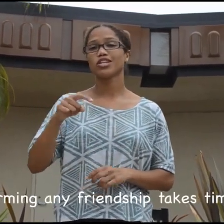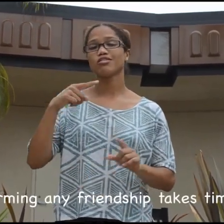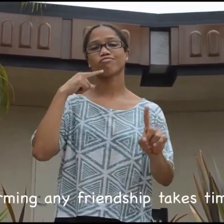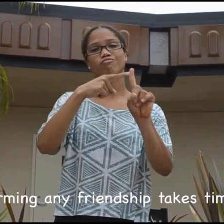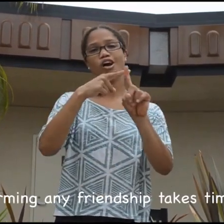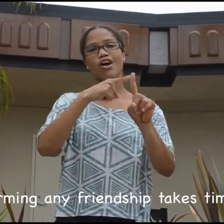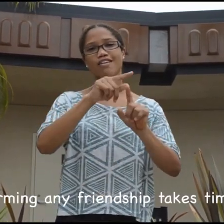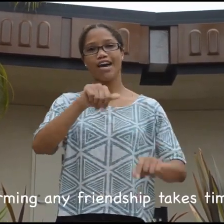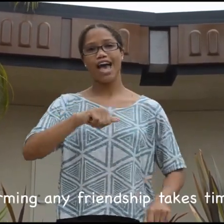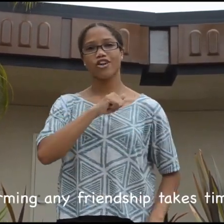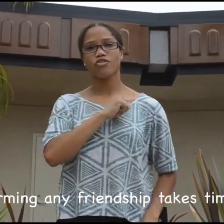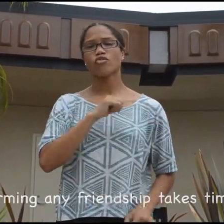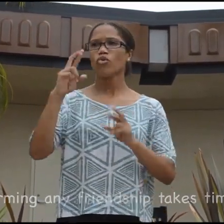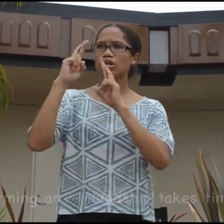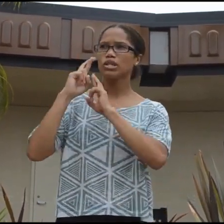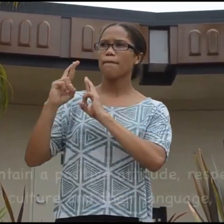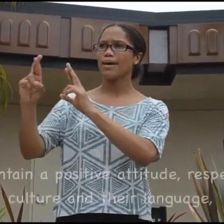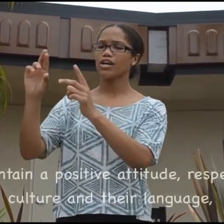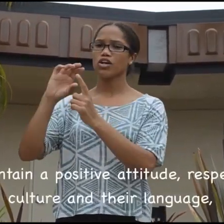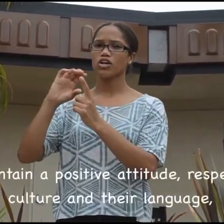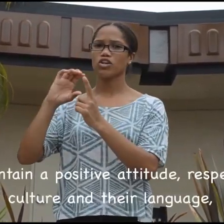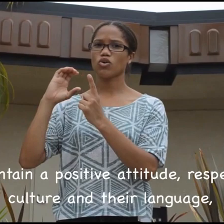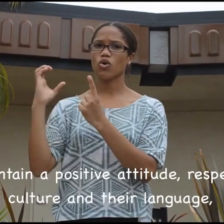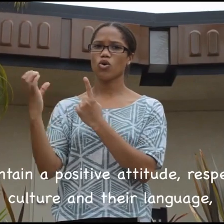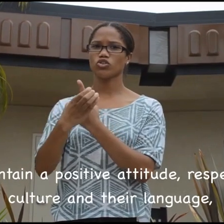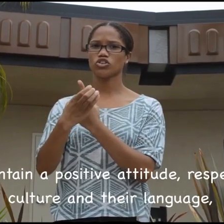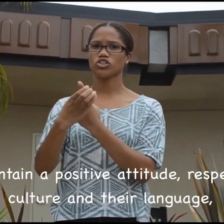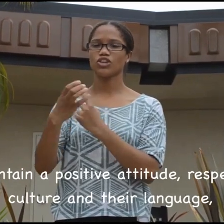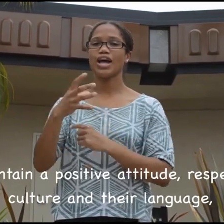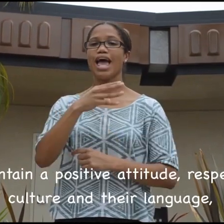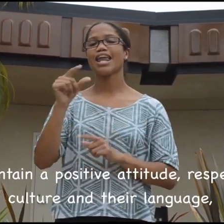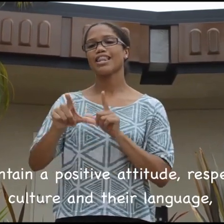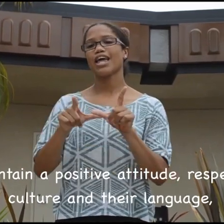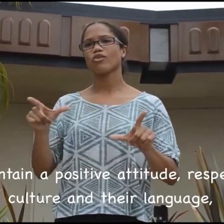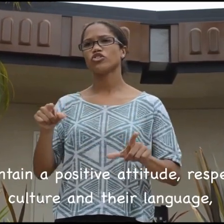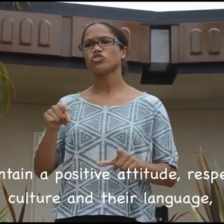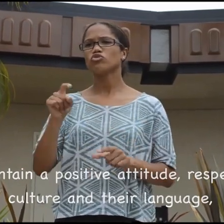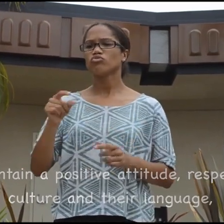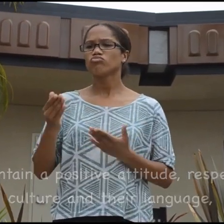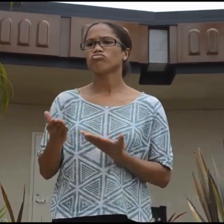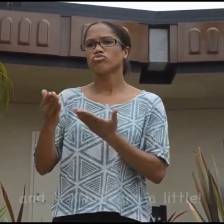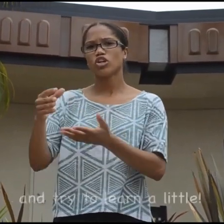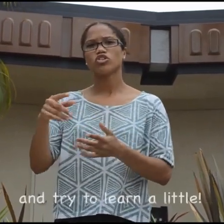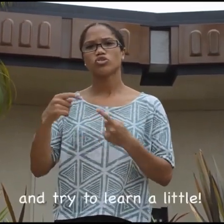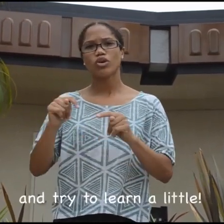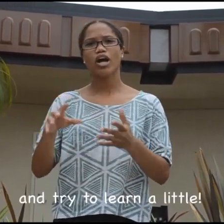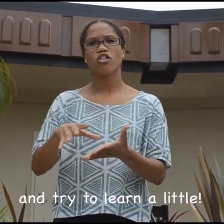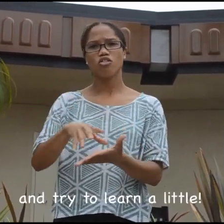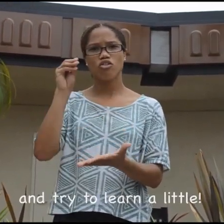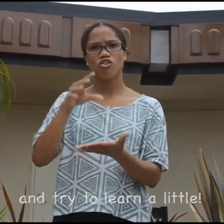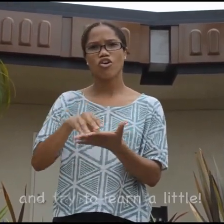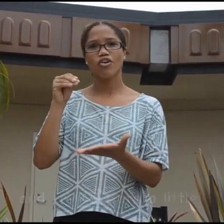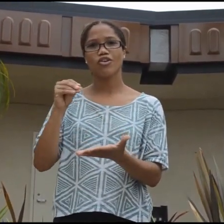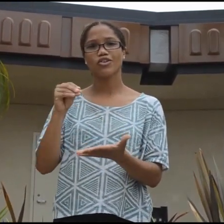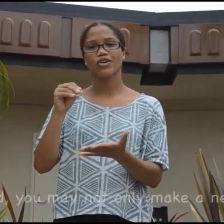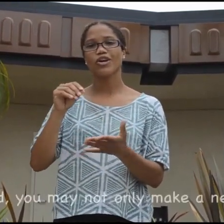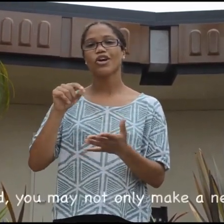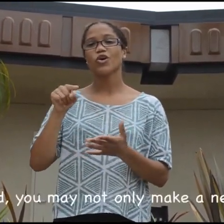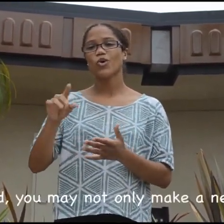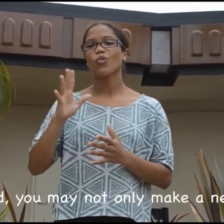Forming any friendship takes time. Just maintain a positive attitude, respect their language, and try to learn a little. In the